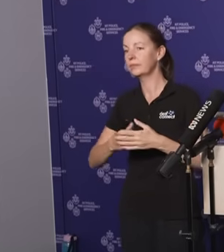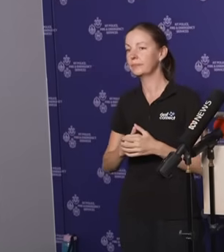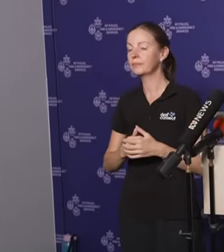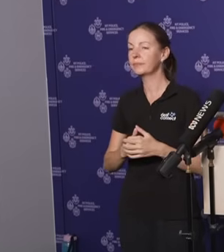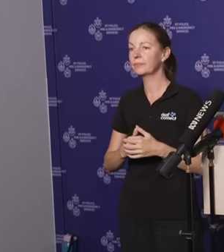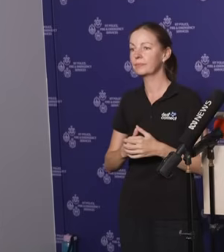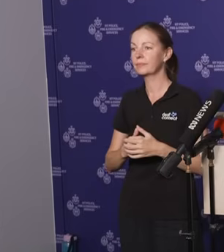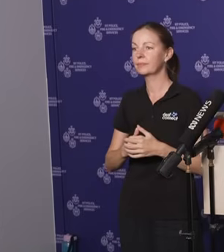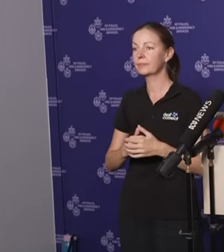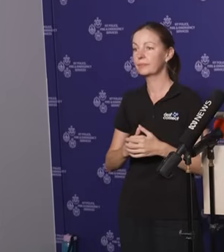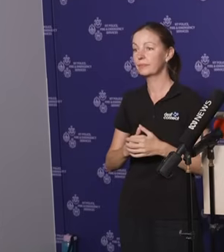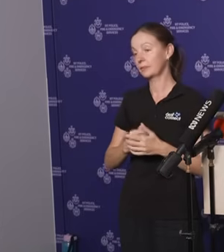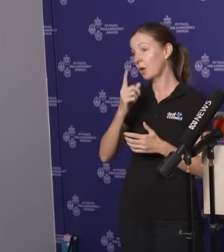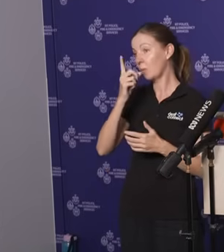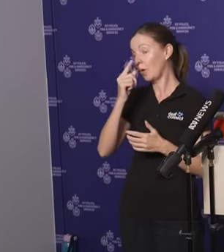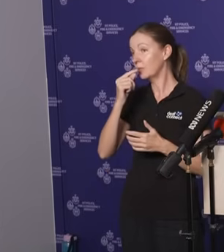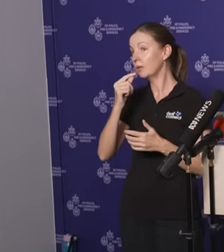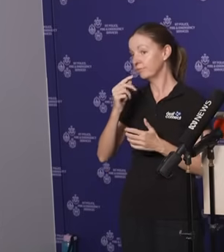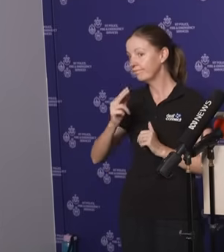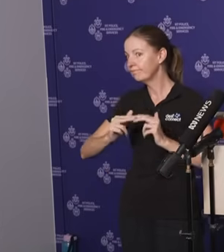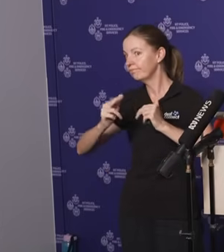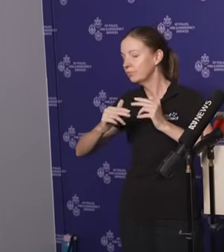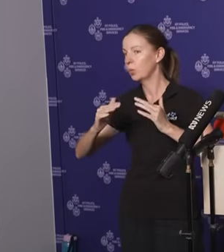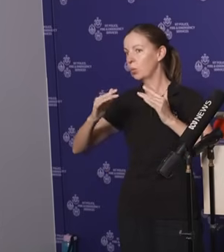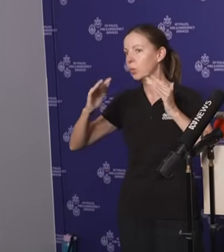over 150 kilometres an hour could develop.